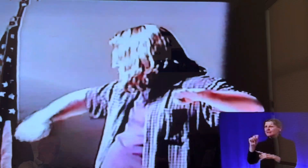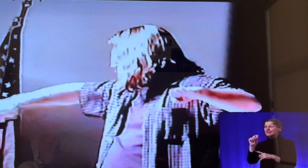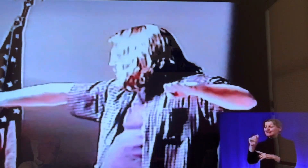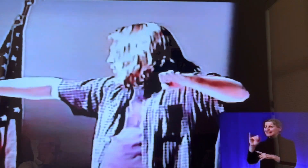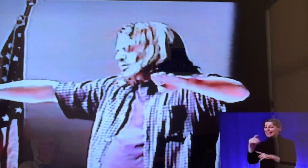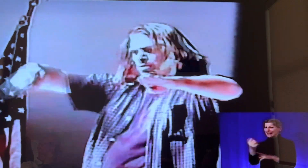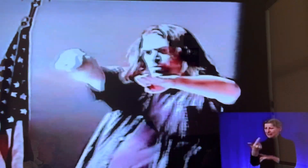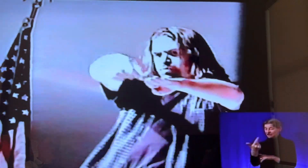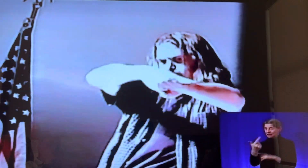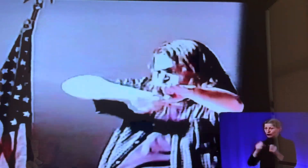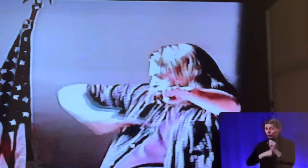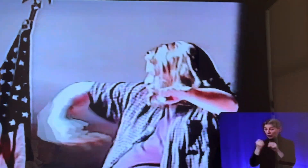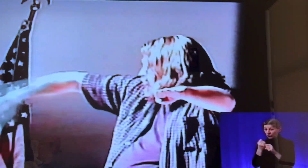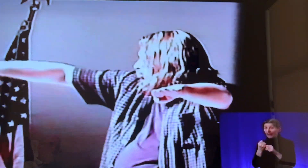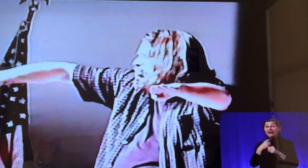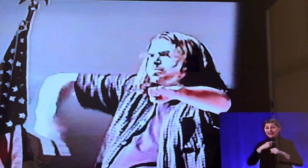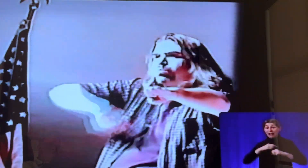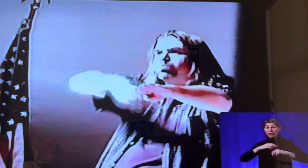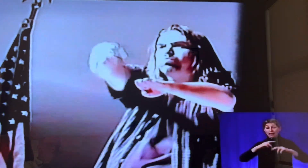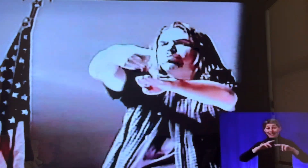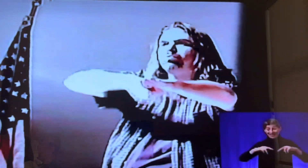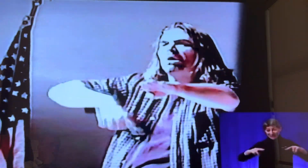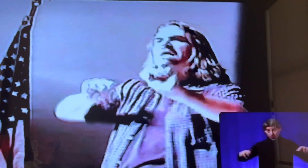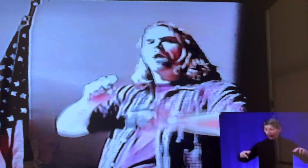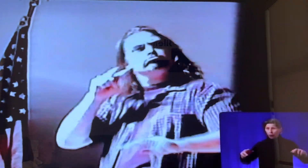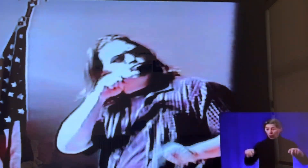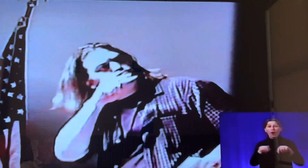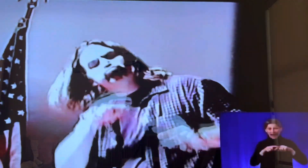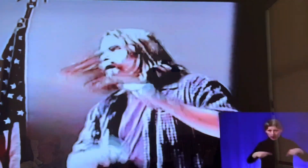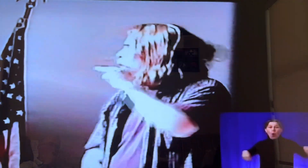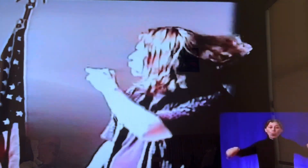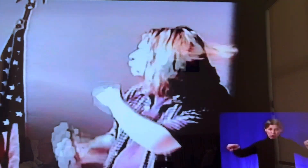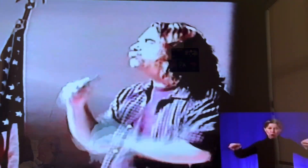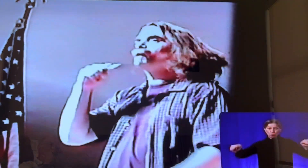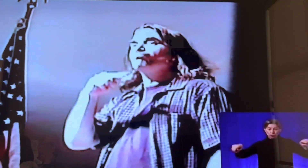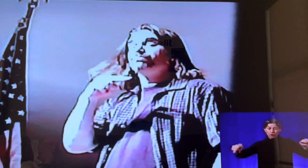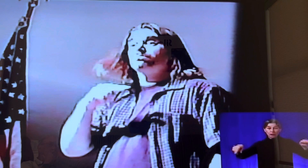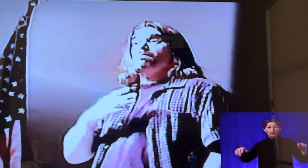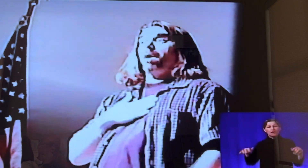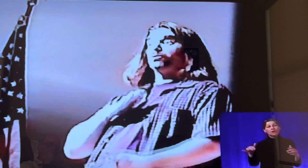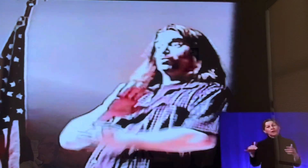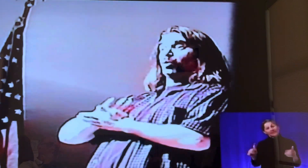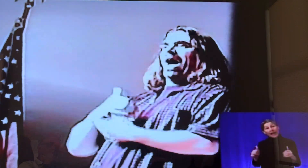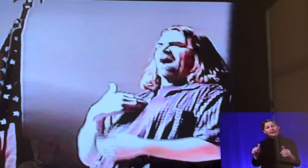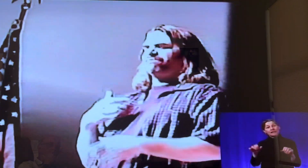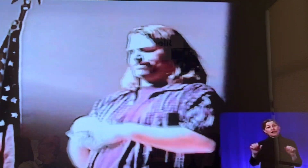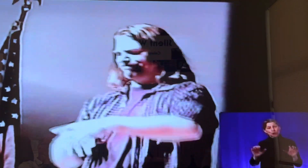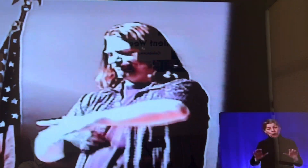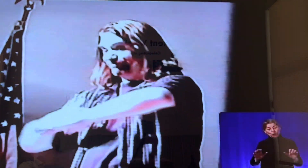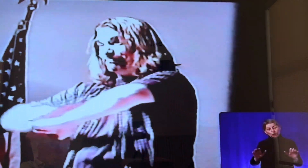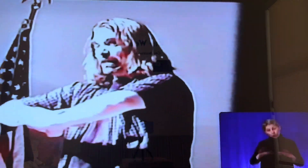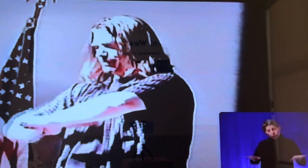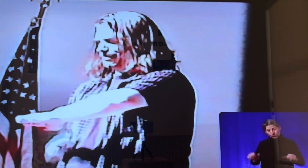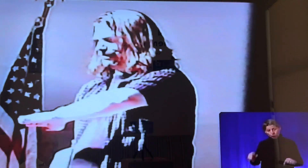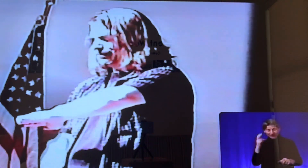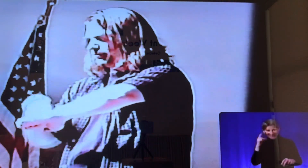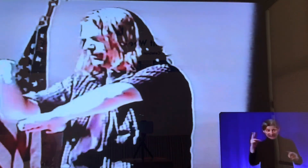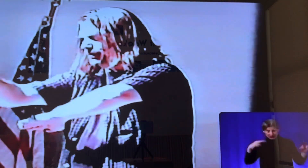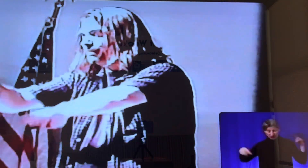and then tells you no, they weren't set up that way. They were set up in a horseshoe so that the children could see one another. Now, he's doing